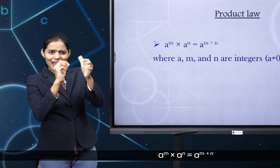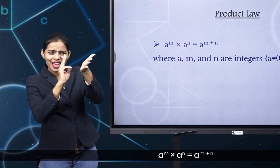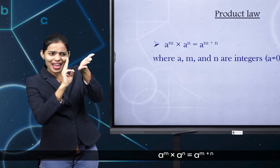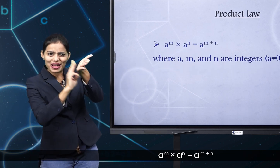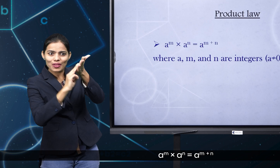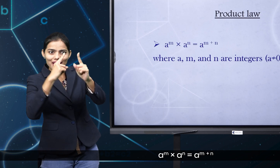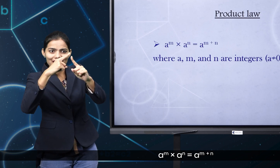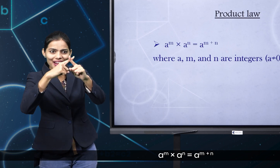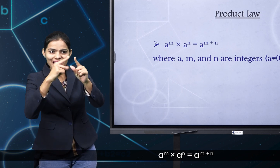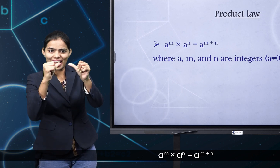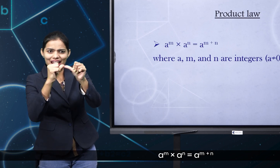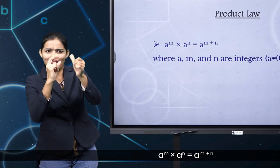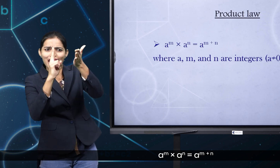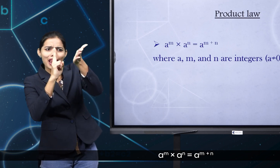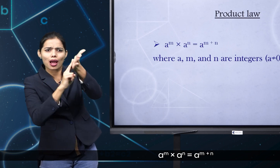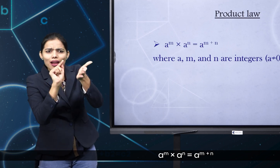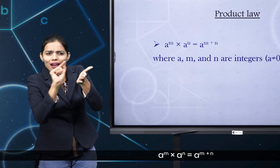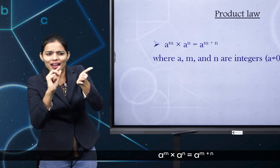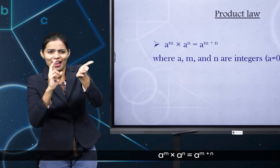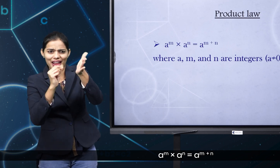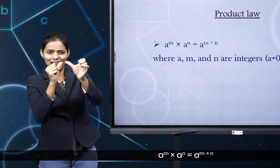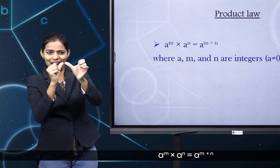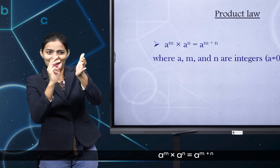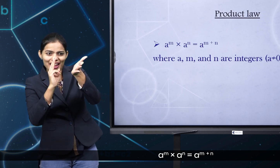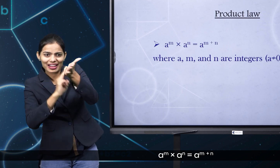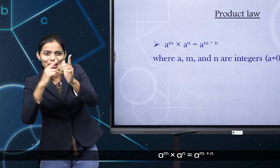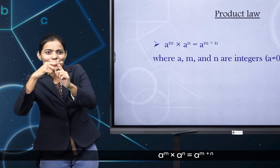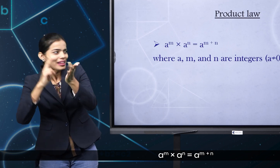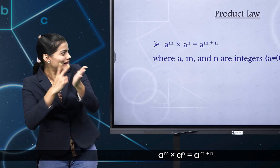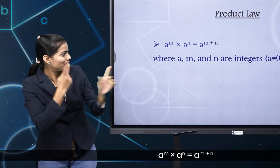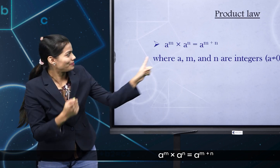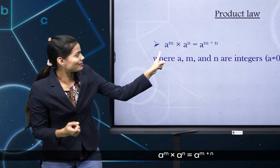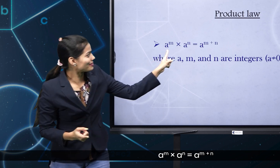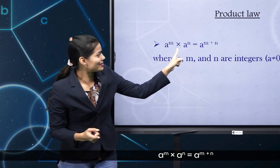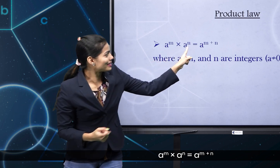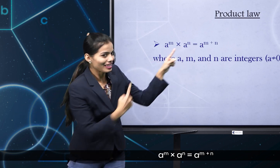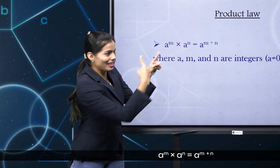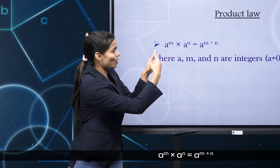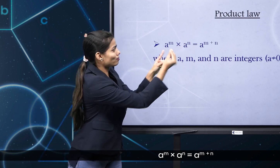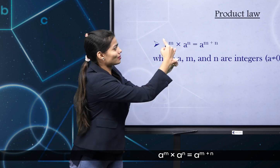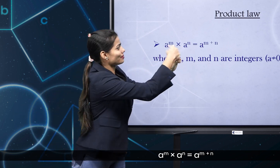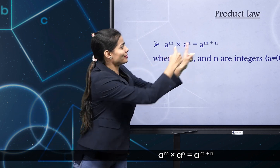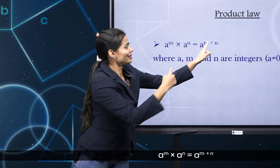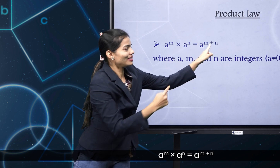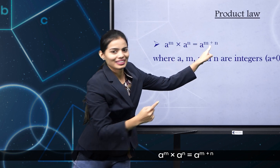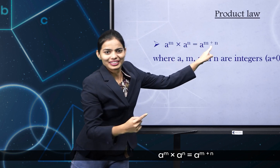a to the power m into a to the power n is equal to a to the power m plus n,